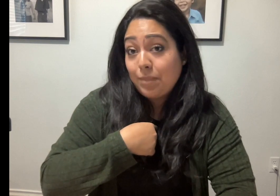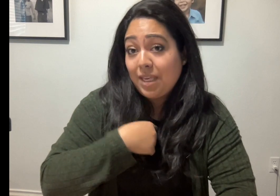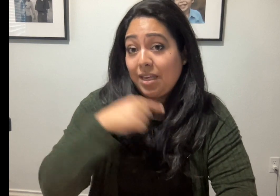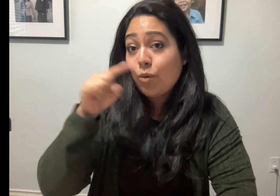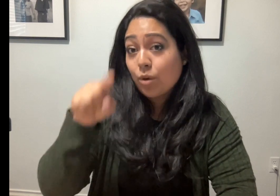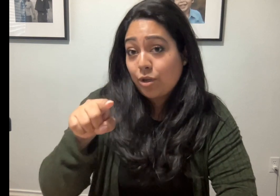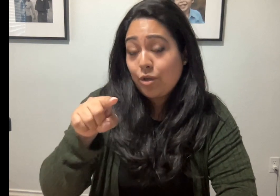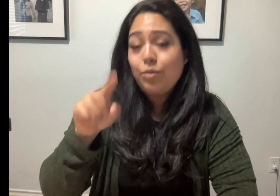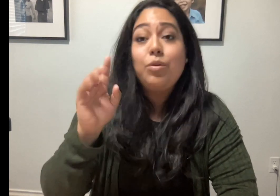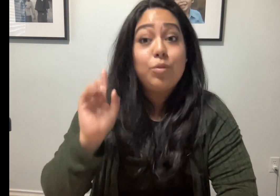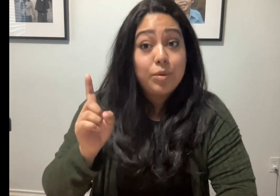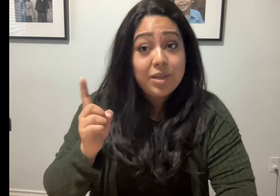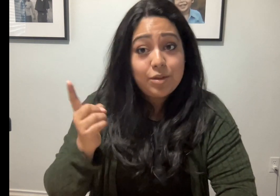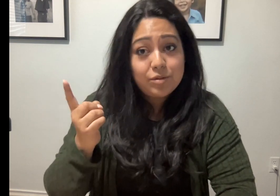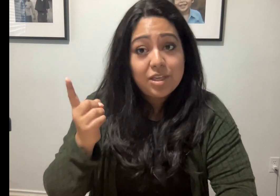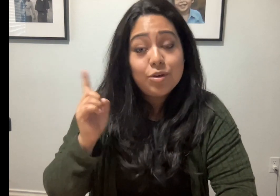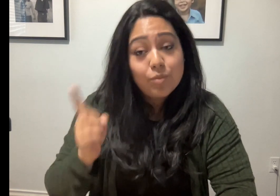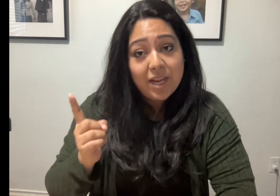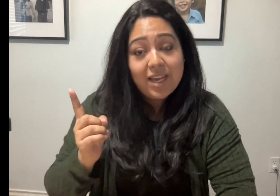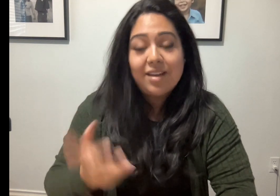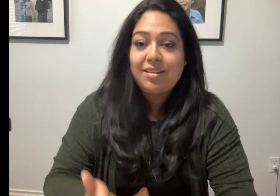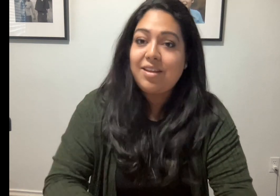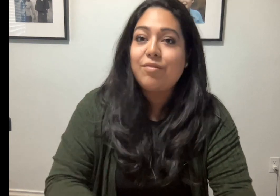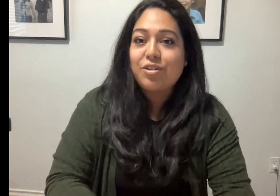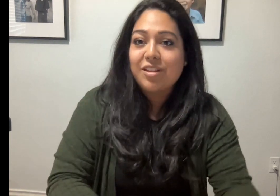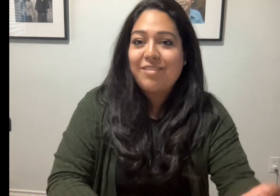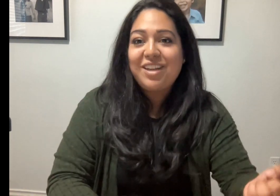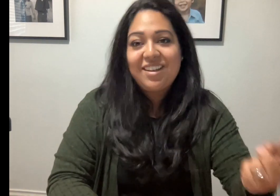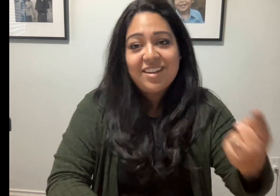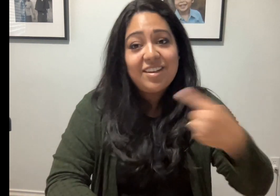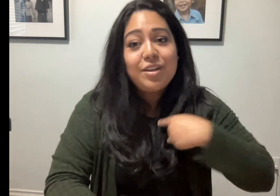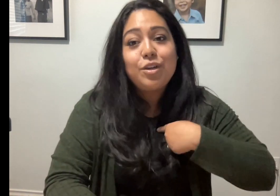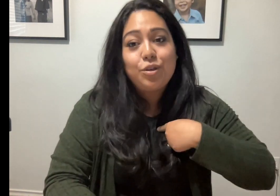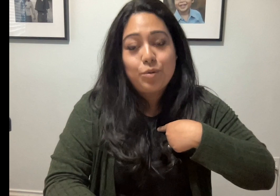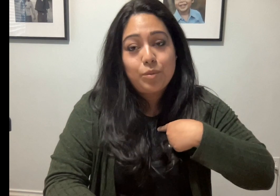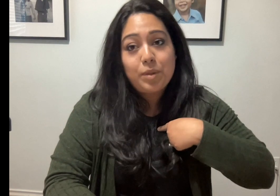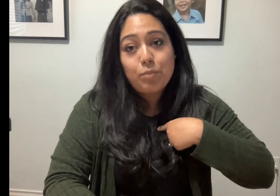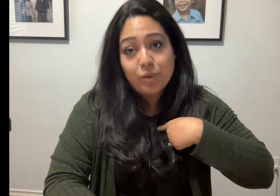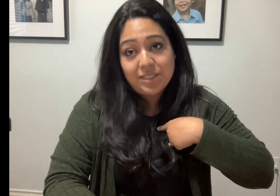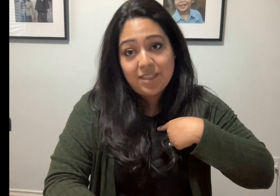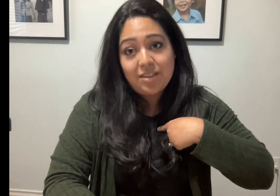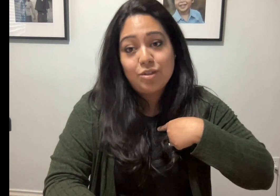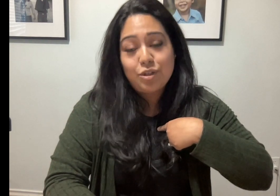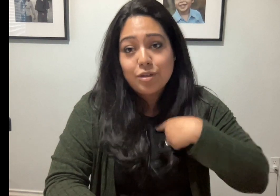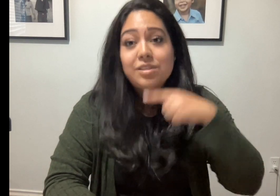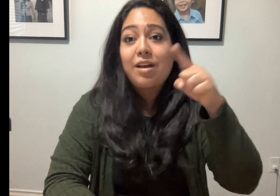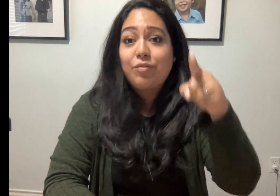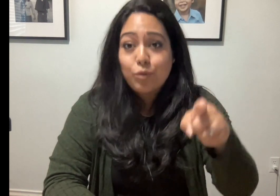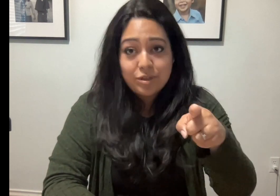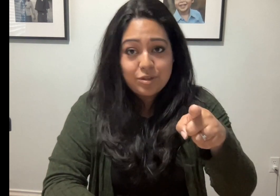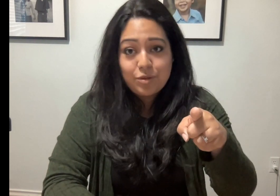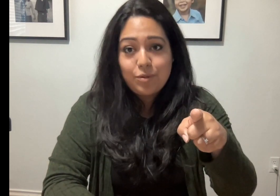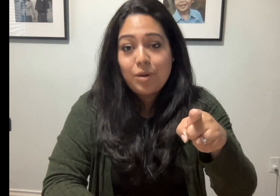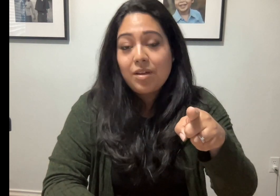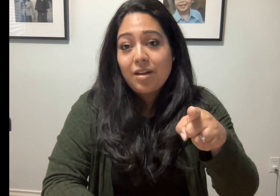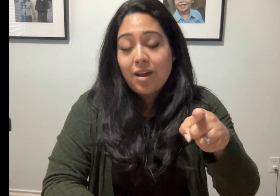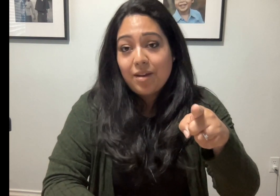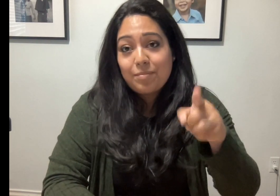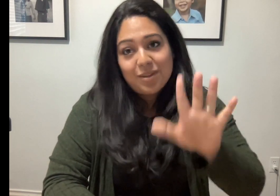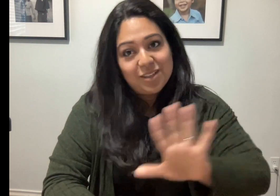me or you will be using your right hand. If you're left-handed, you will be pointing to yourself or to this